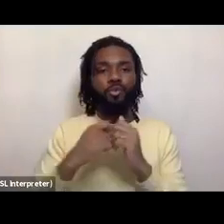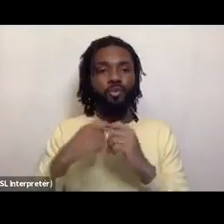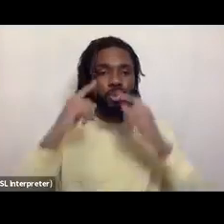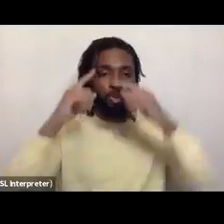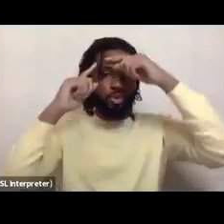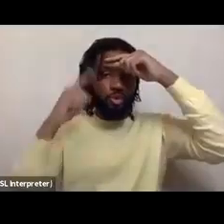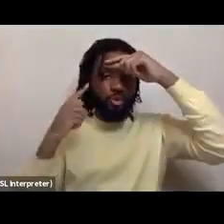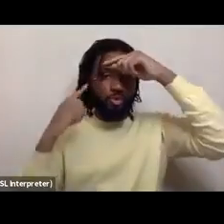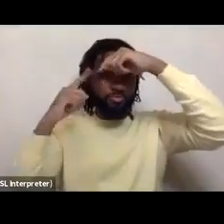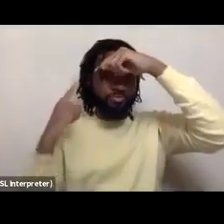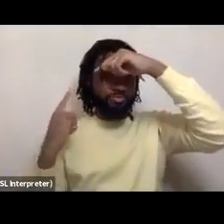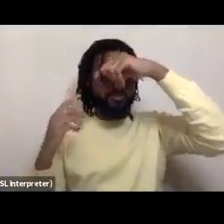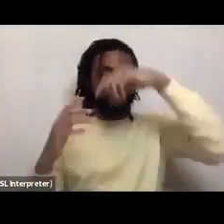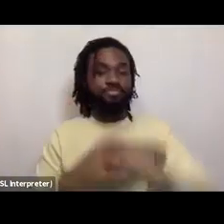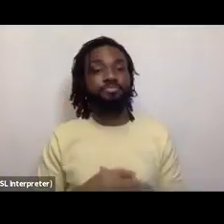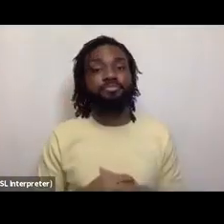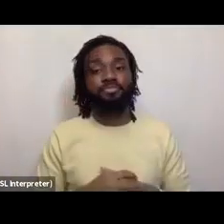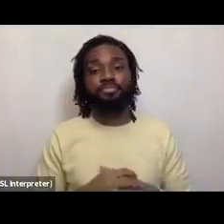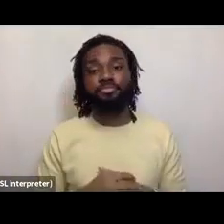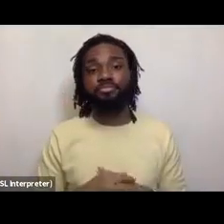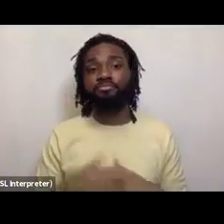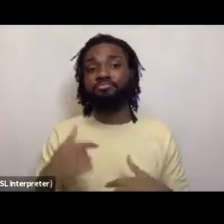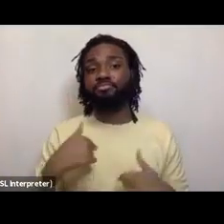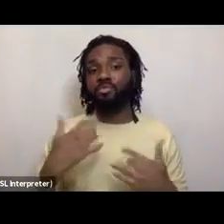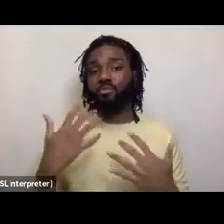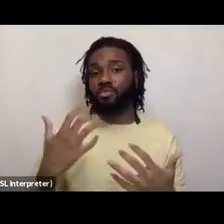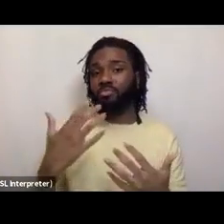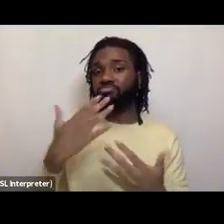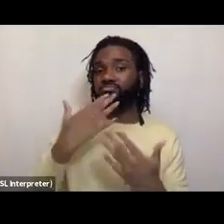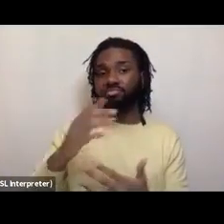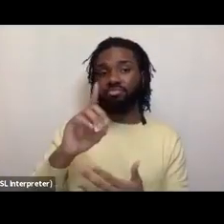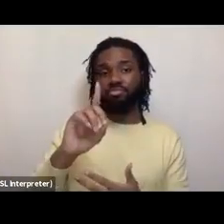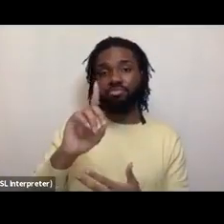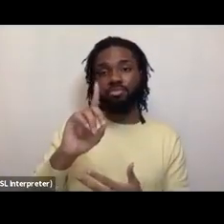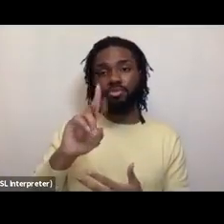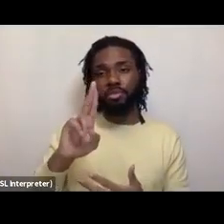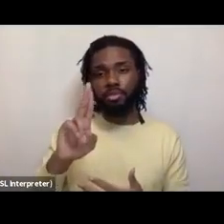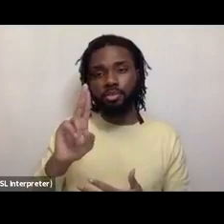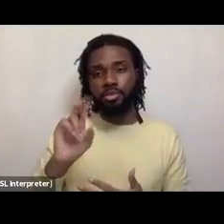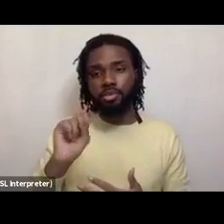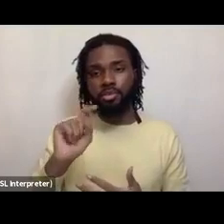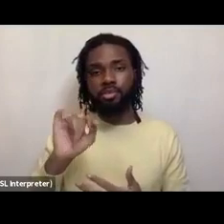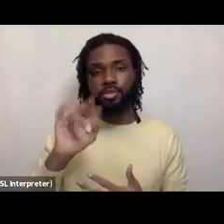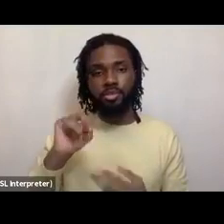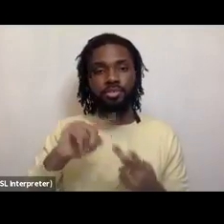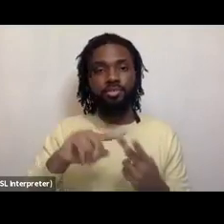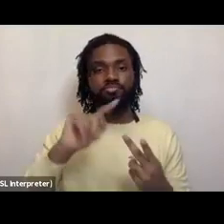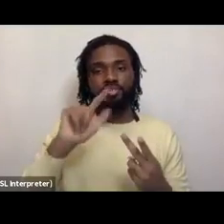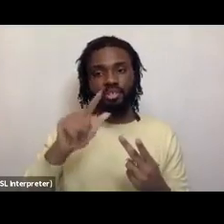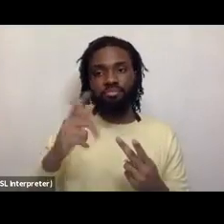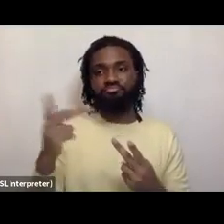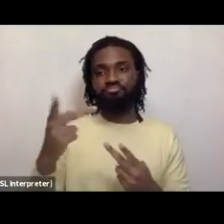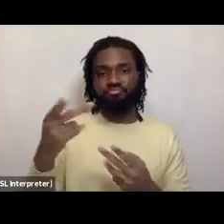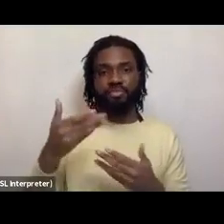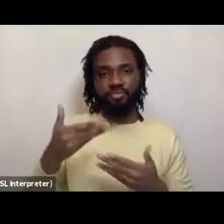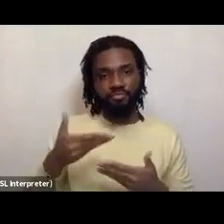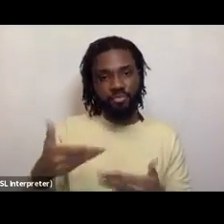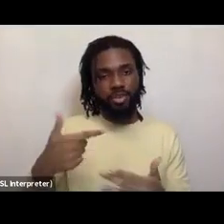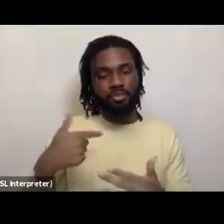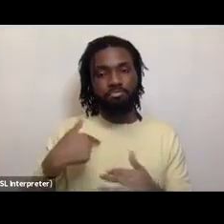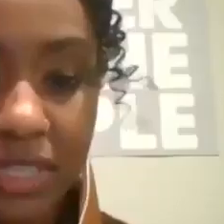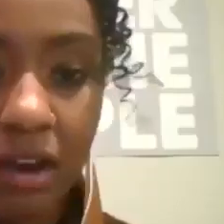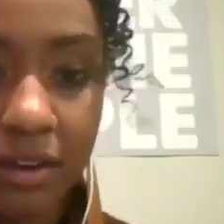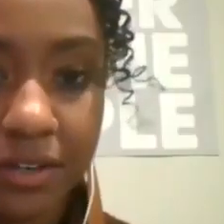I want to thank Dustin and TL for inviting me to be in this space with you.